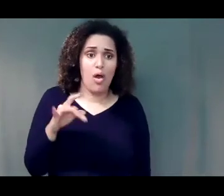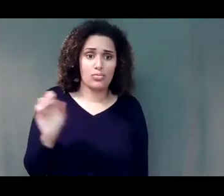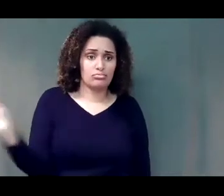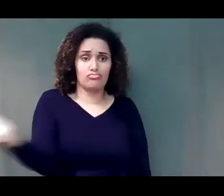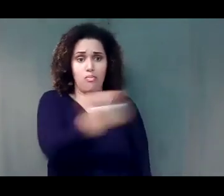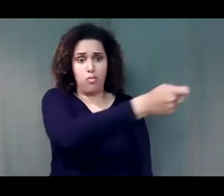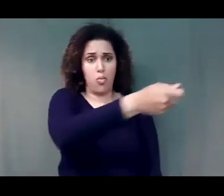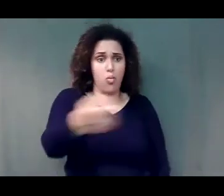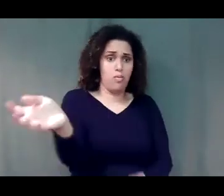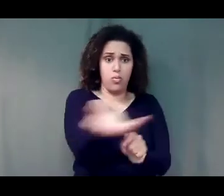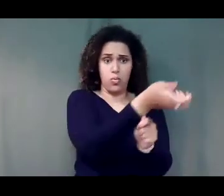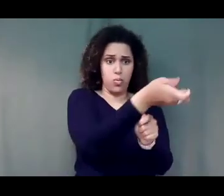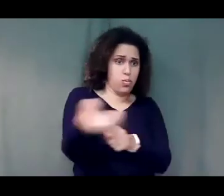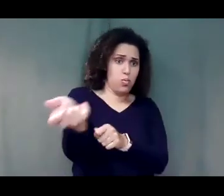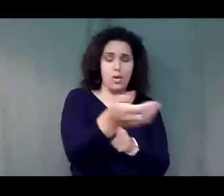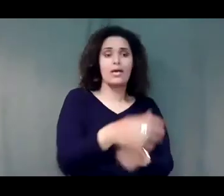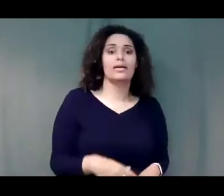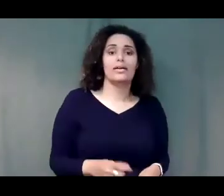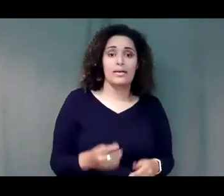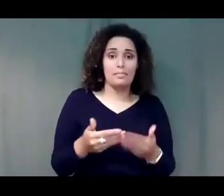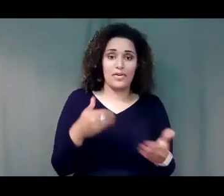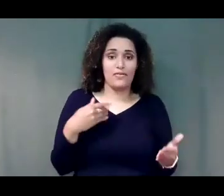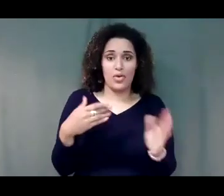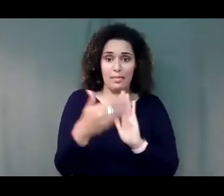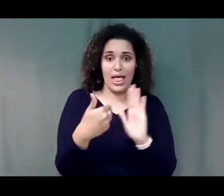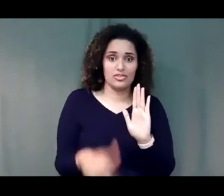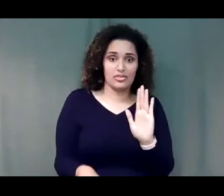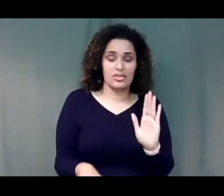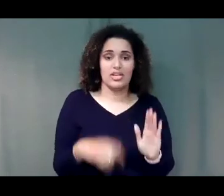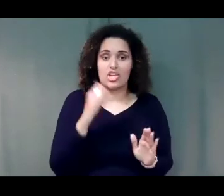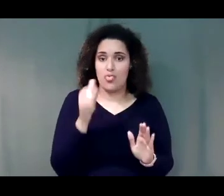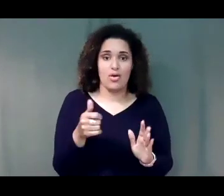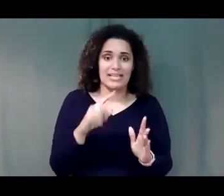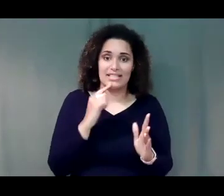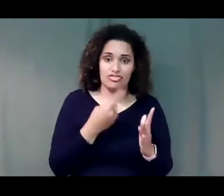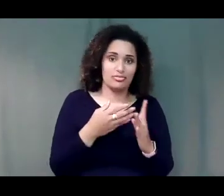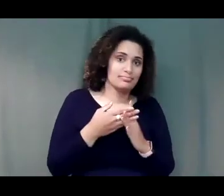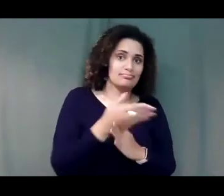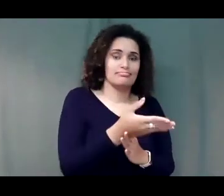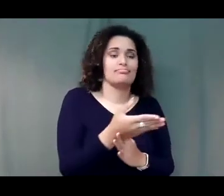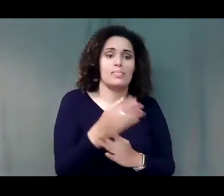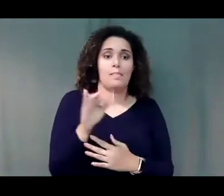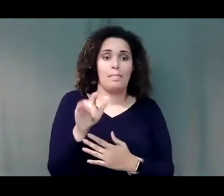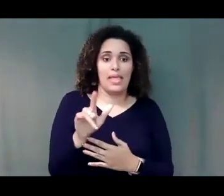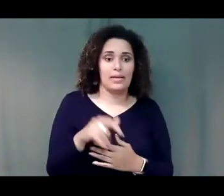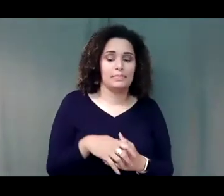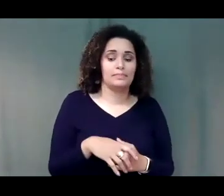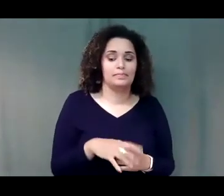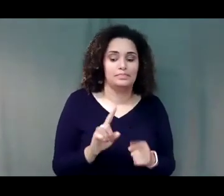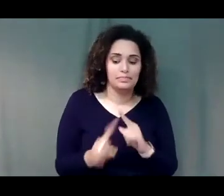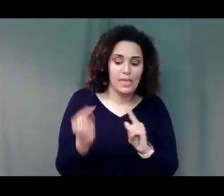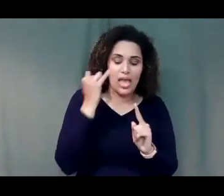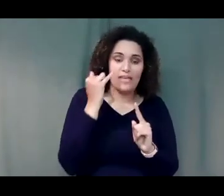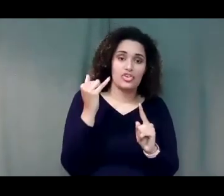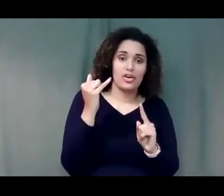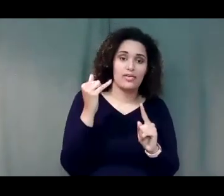side of the wall, even before the plaster's on, and you will not get serious penetration into the bale. But if you go from